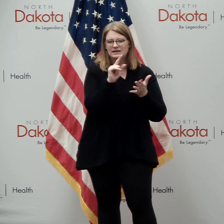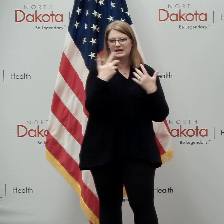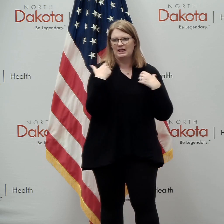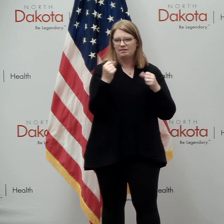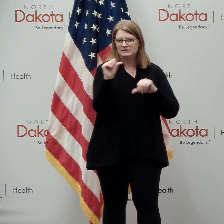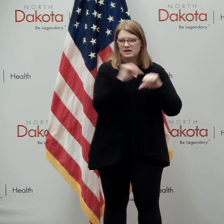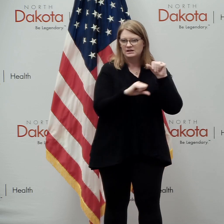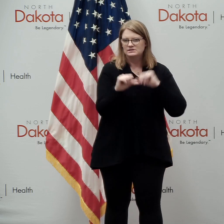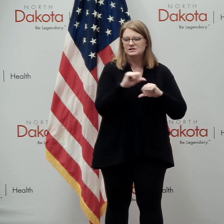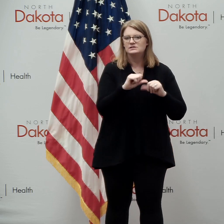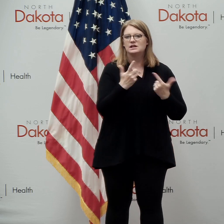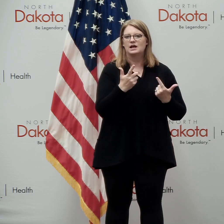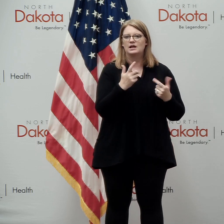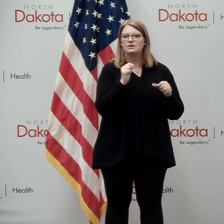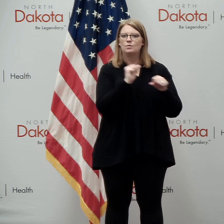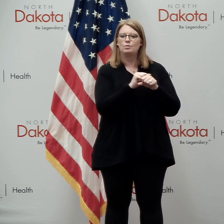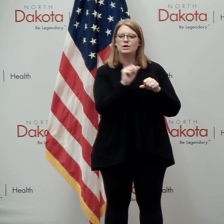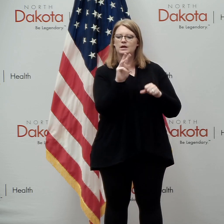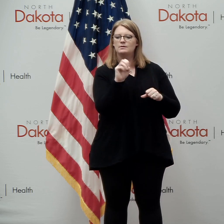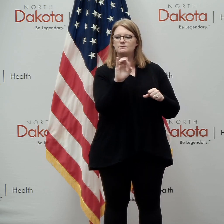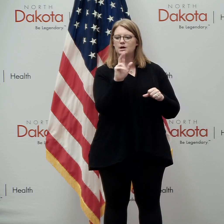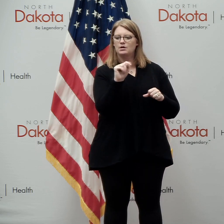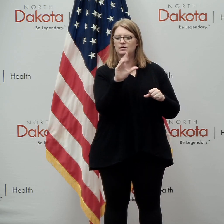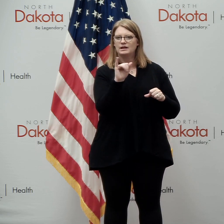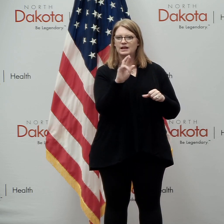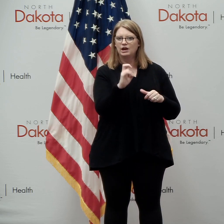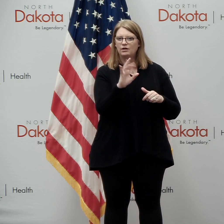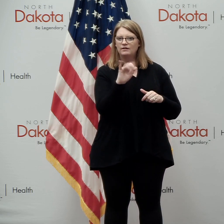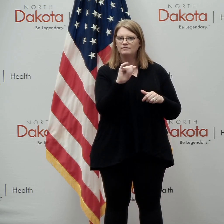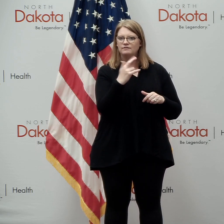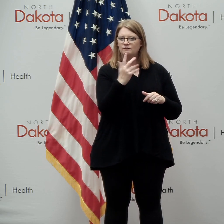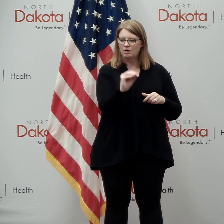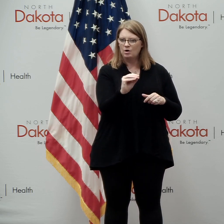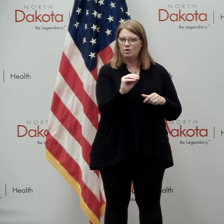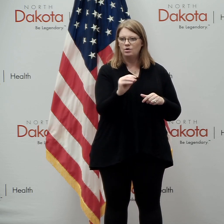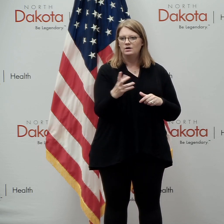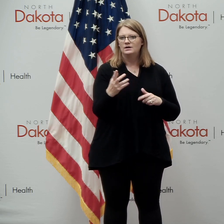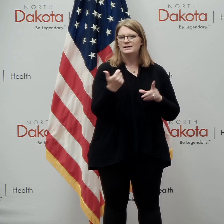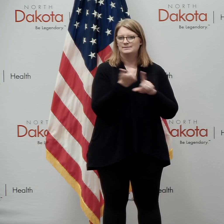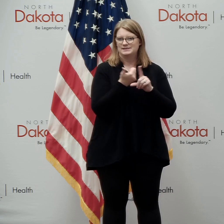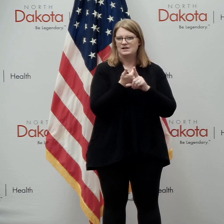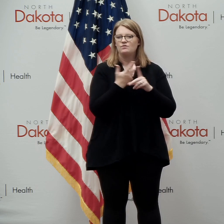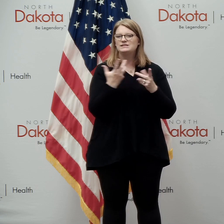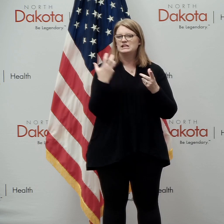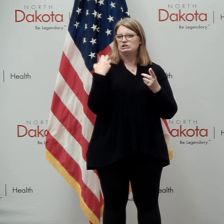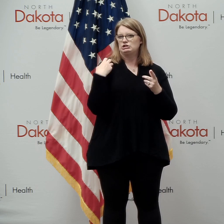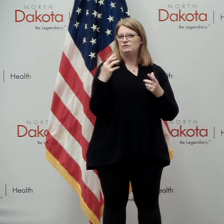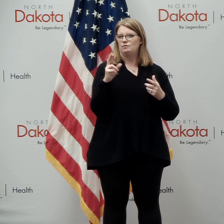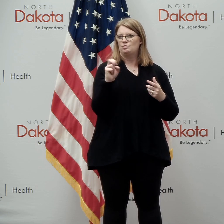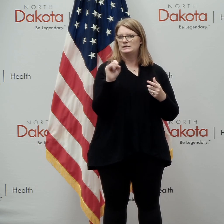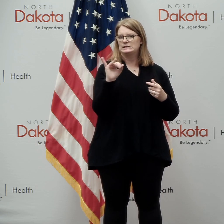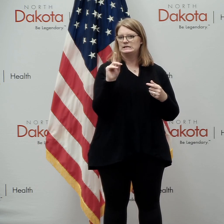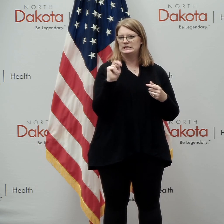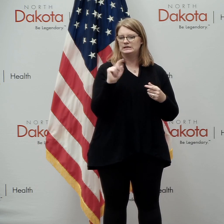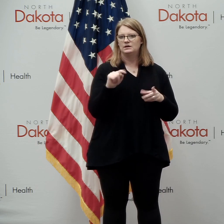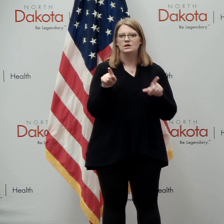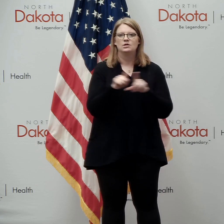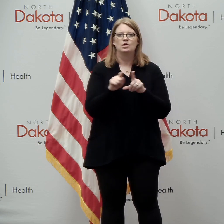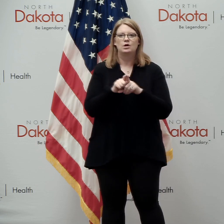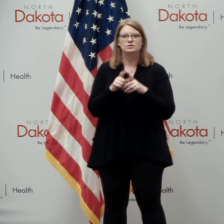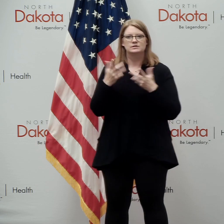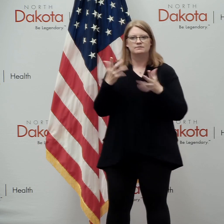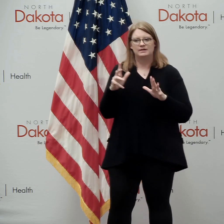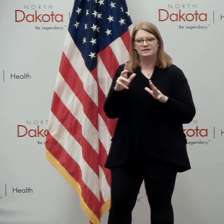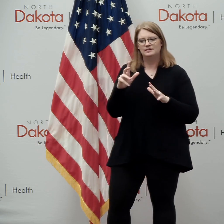was at the time it was working at Merit Care in Fargo, and where he served as a chief resident. And again, he's also completed a fellowship